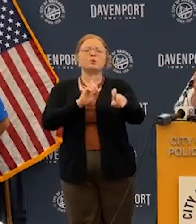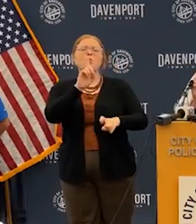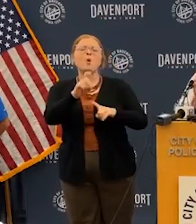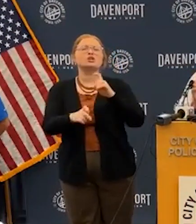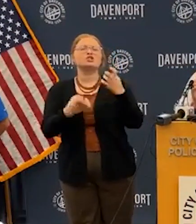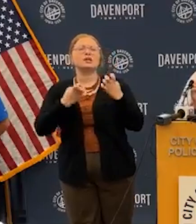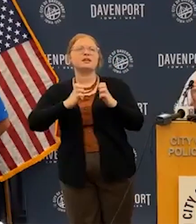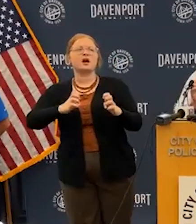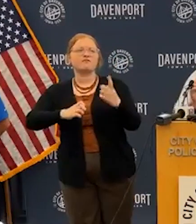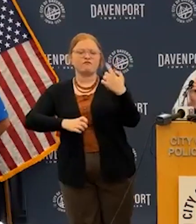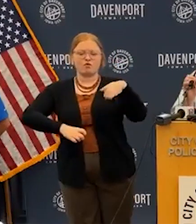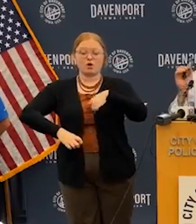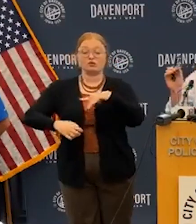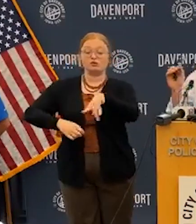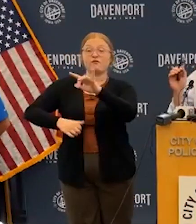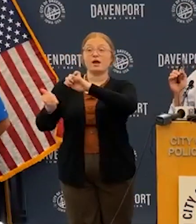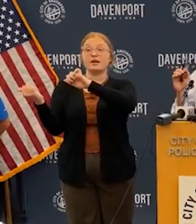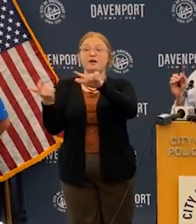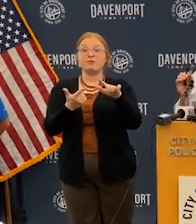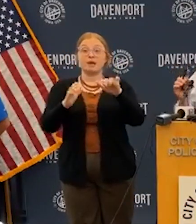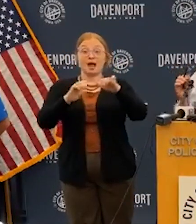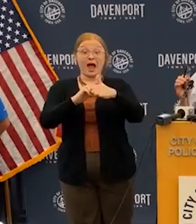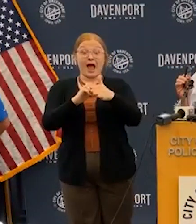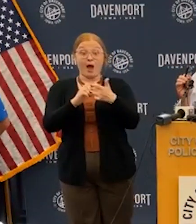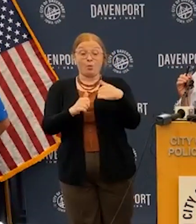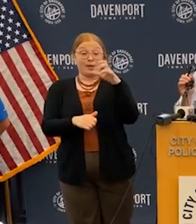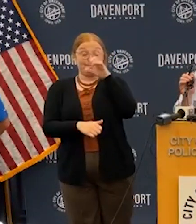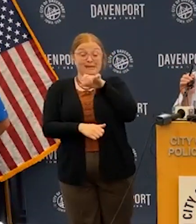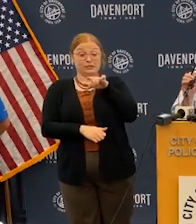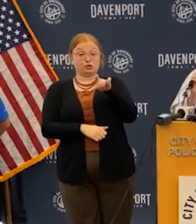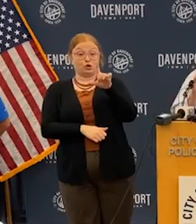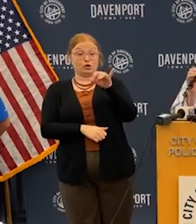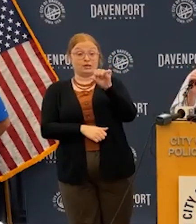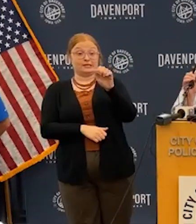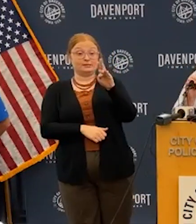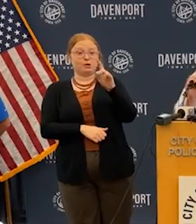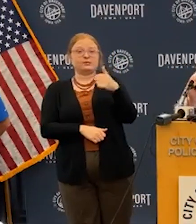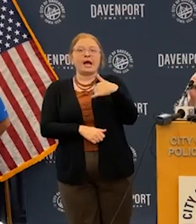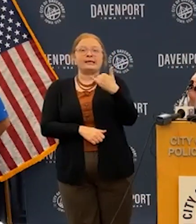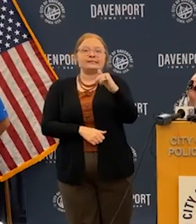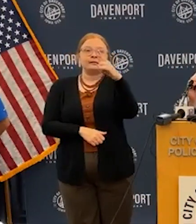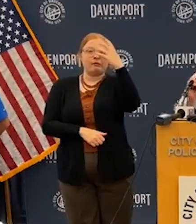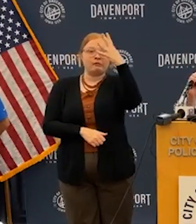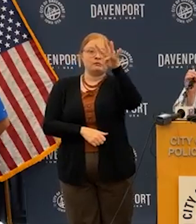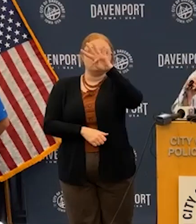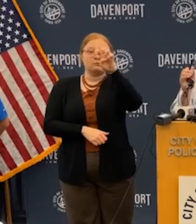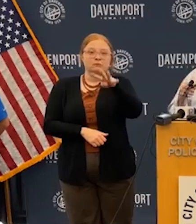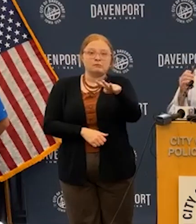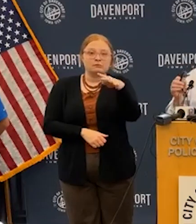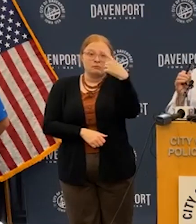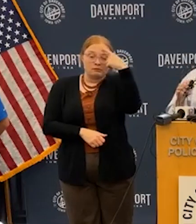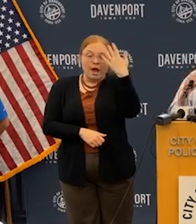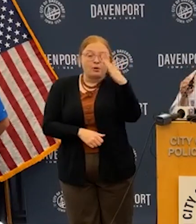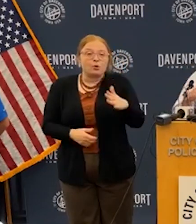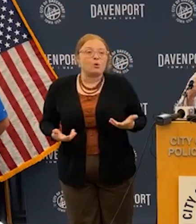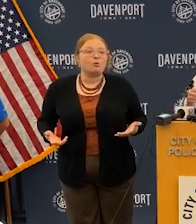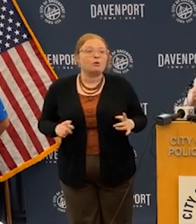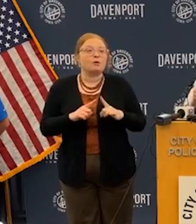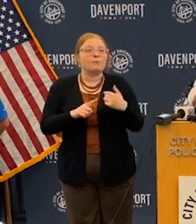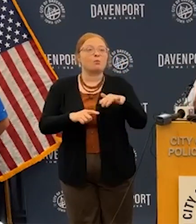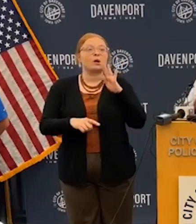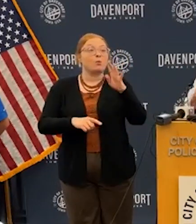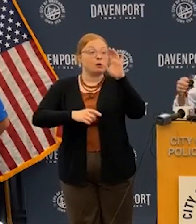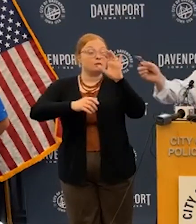I still cannot explain that, but believe me, we're going to continue to look into it. Okay. Ma'am. And then, no, this is... Follow up, then